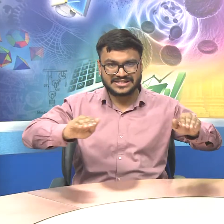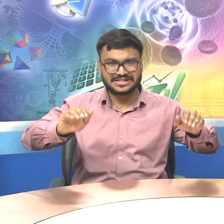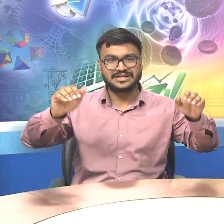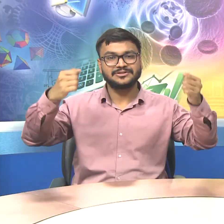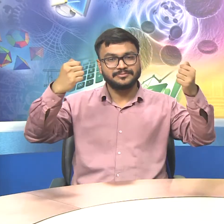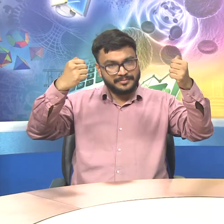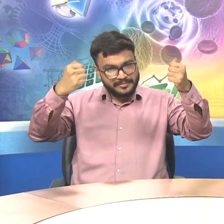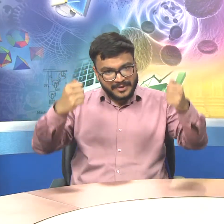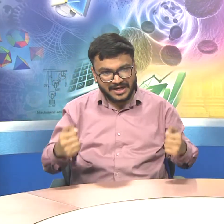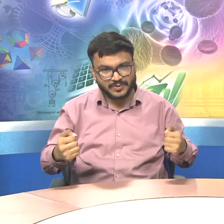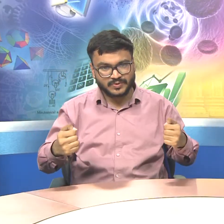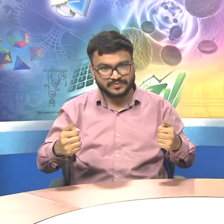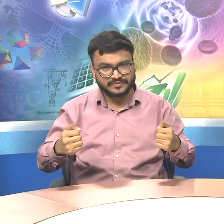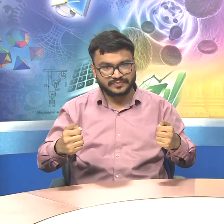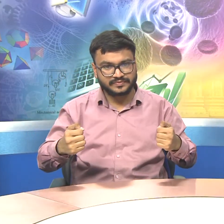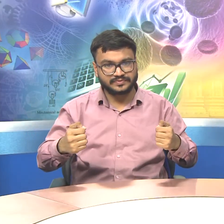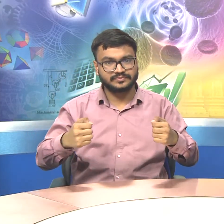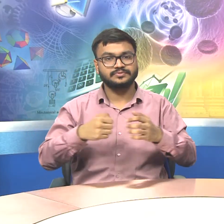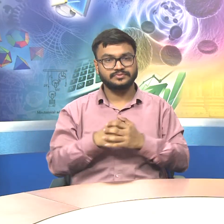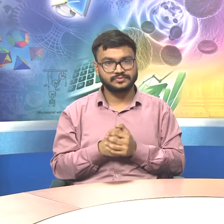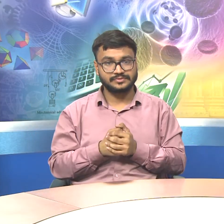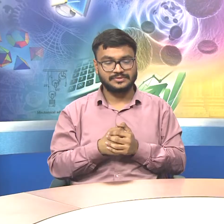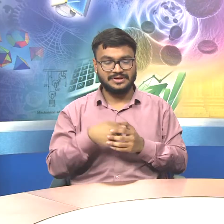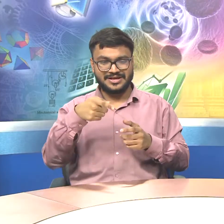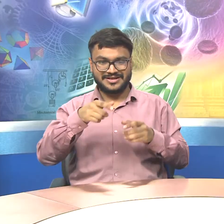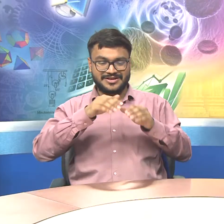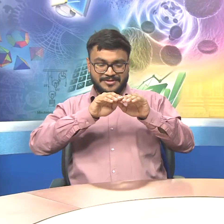Next, there are students sitting in the class.